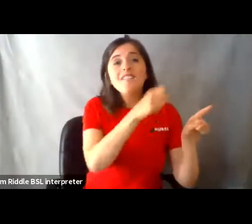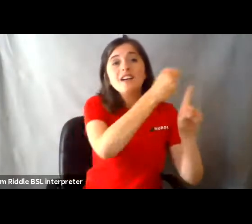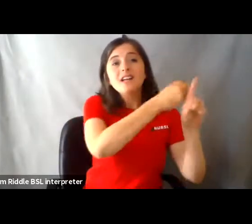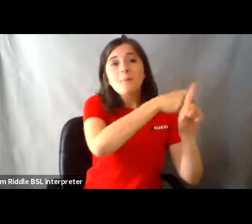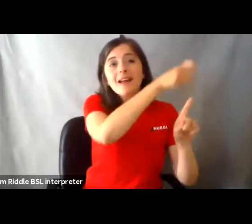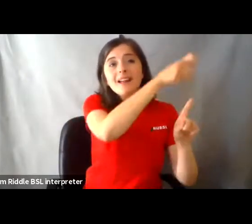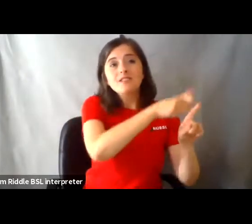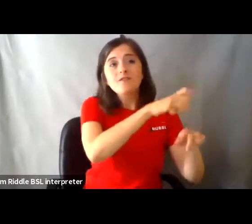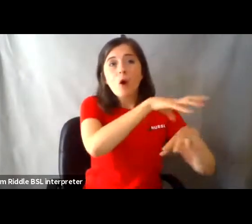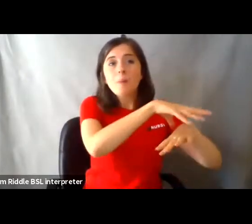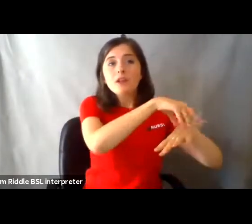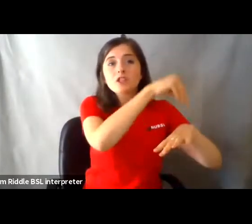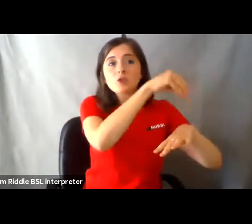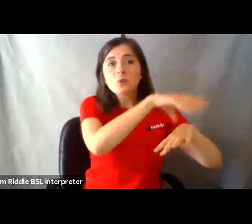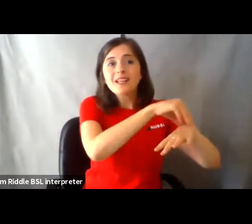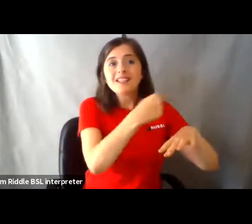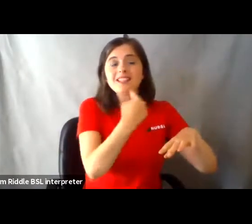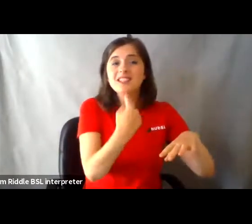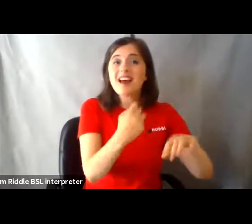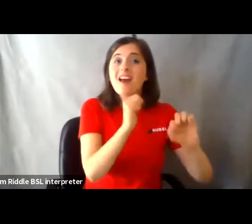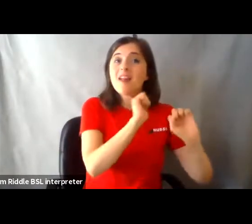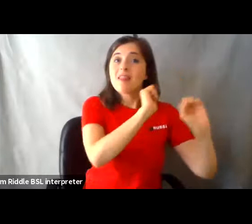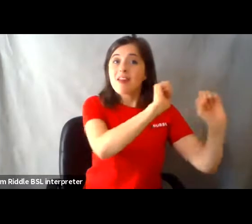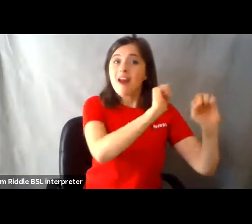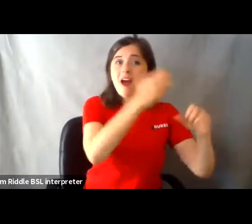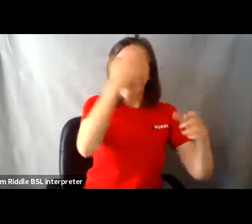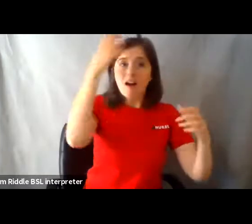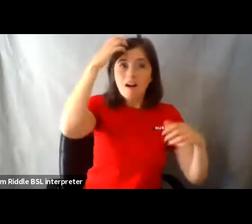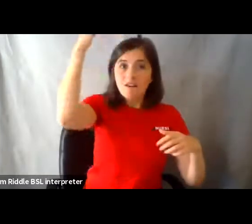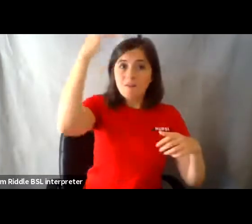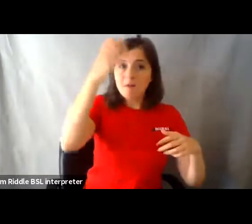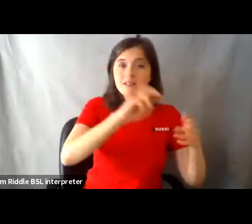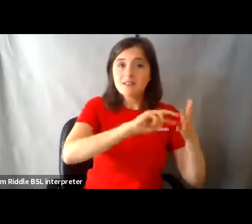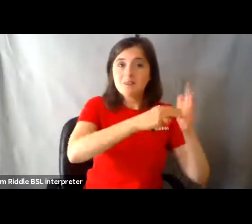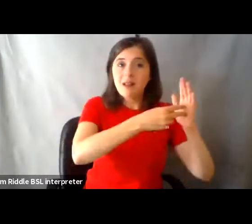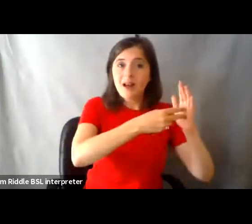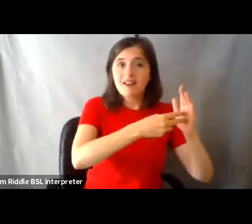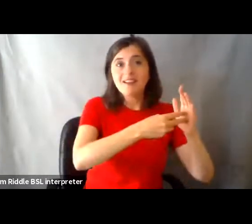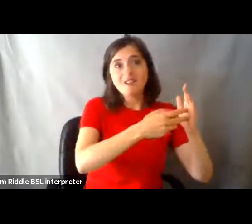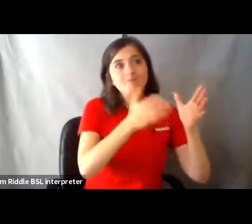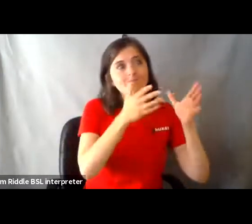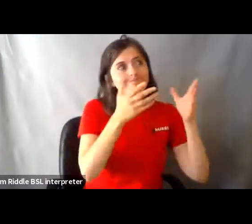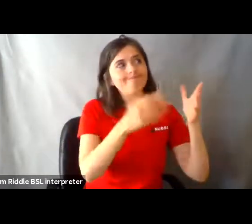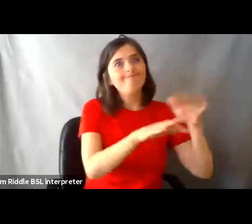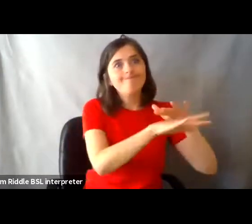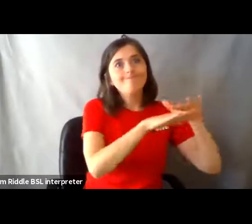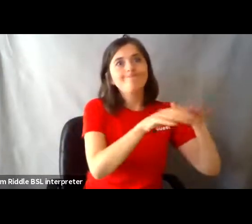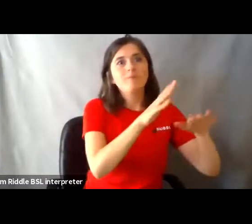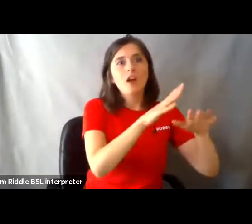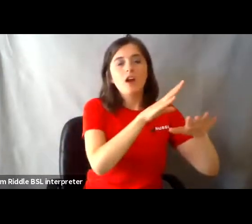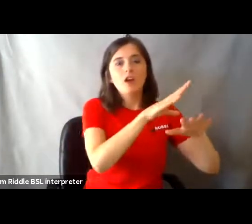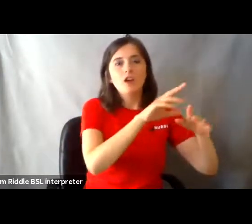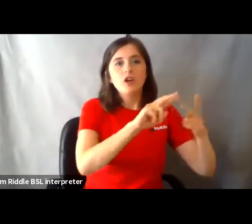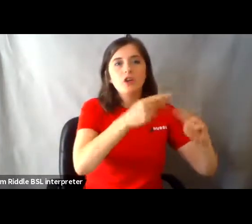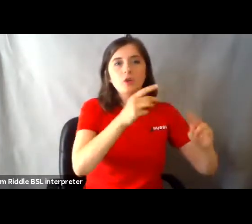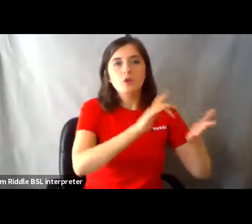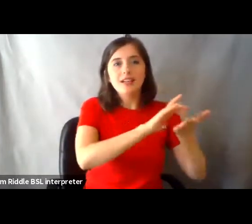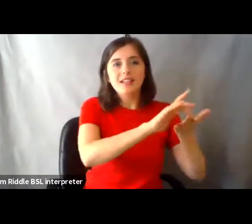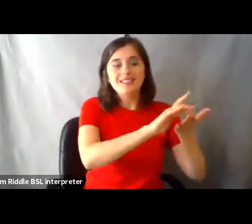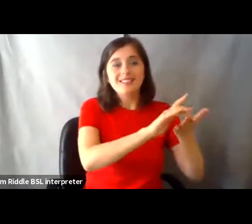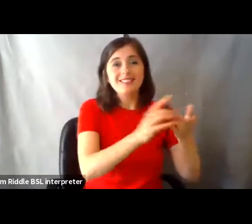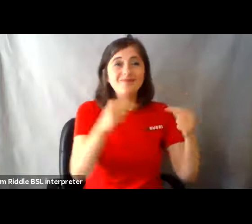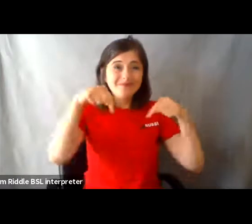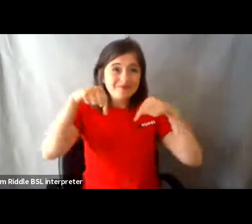by a eugenics approach. The rise of the far right across Europe is a danger here in the UK too, particularly if another recession